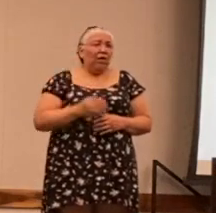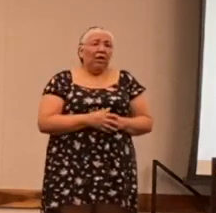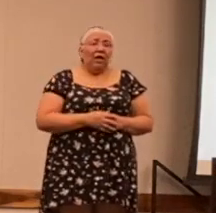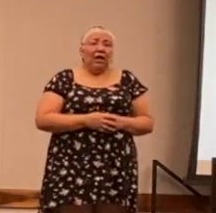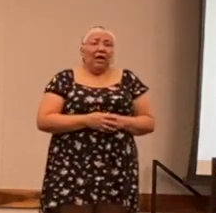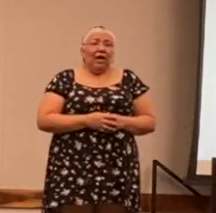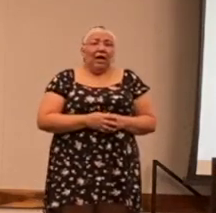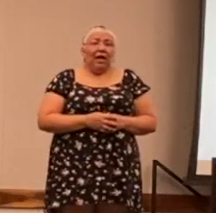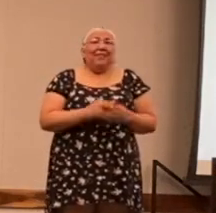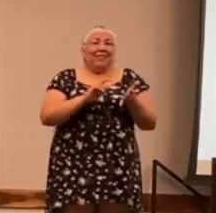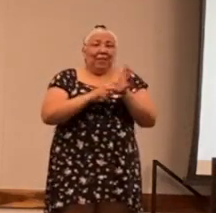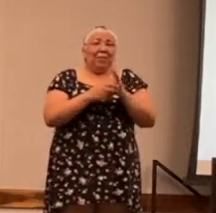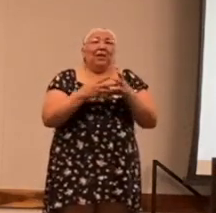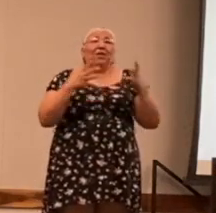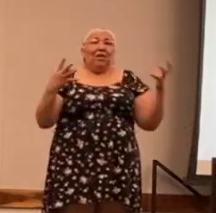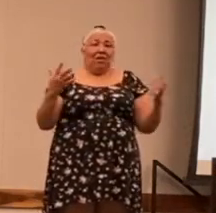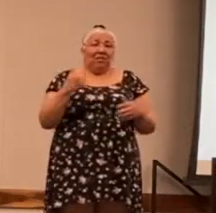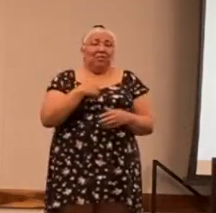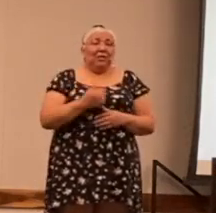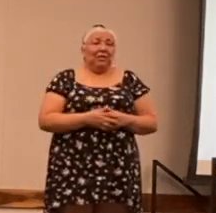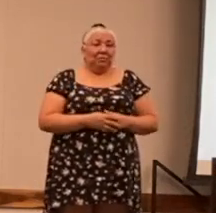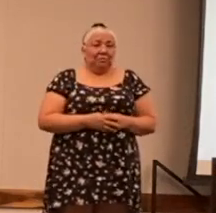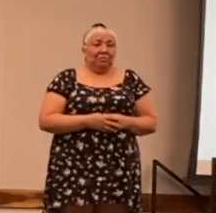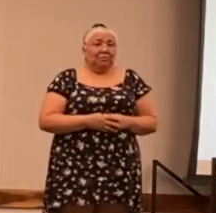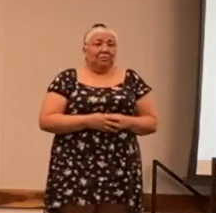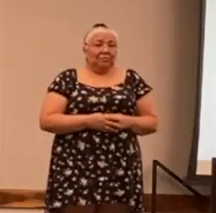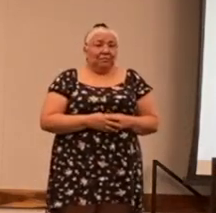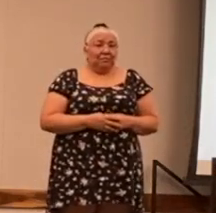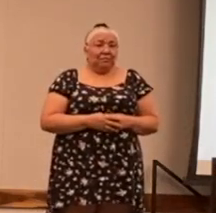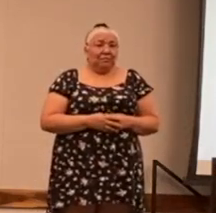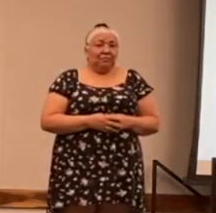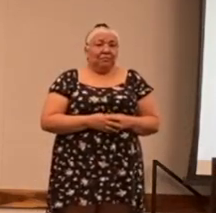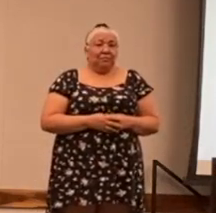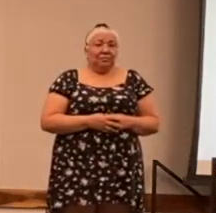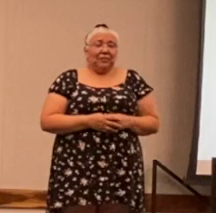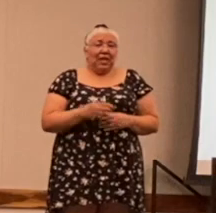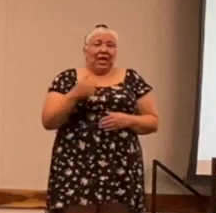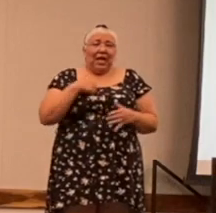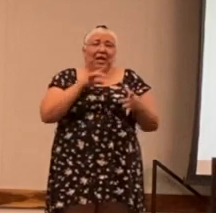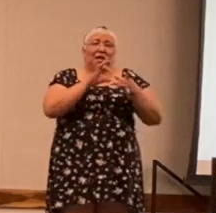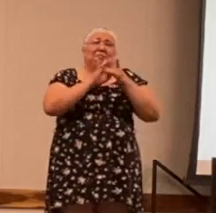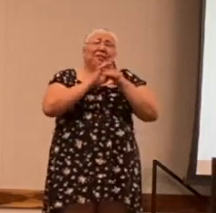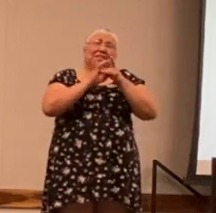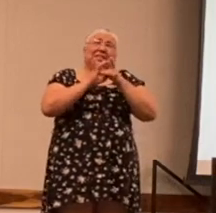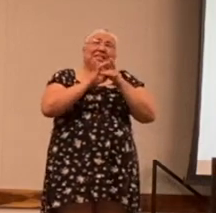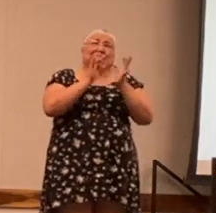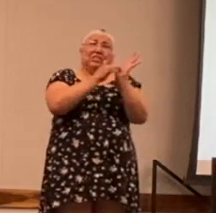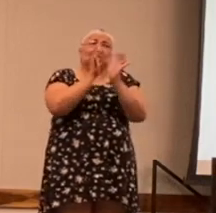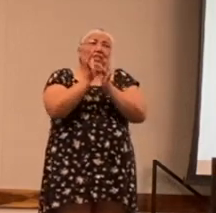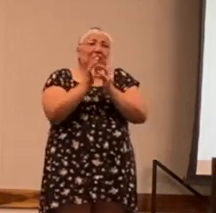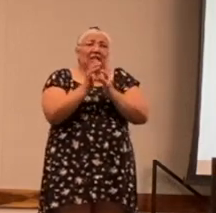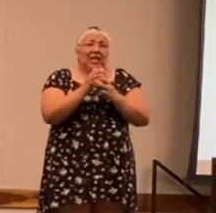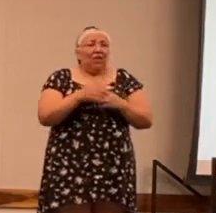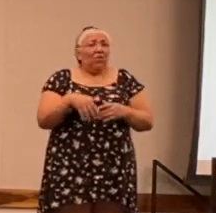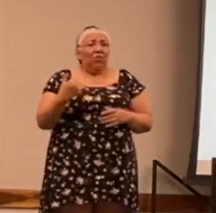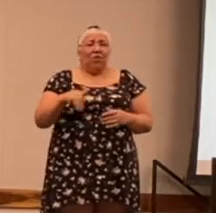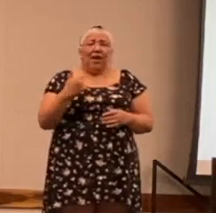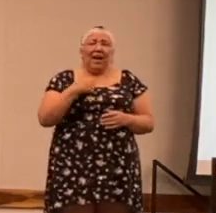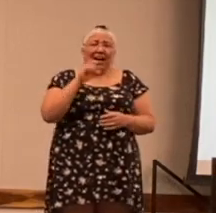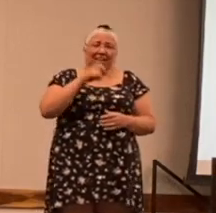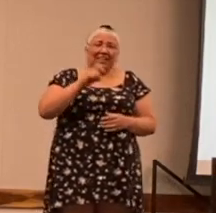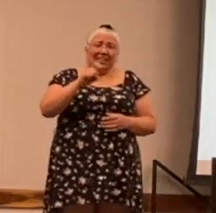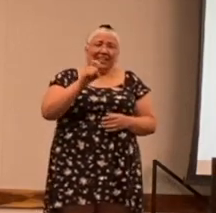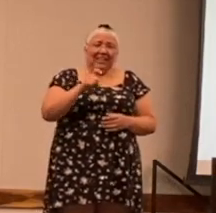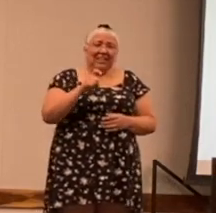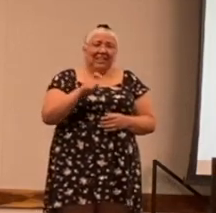And that meant a lot to me, right? Because I'm clinging on to Jesus. And I'm like, I need you with